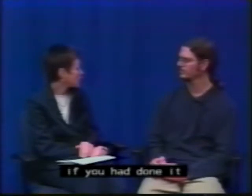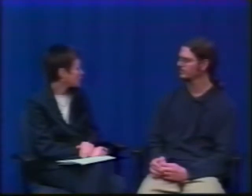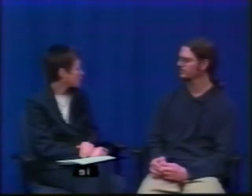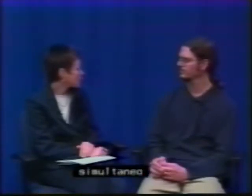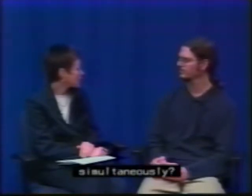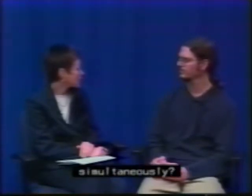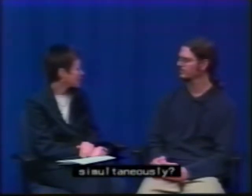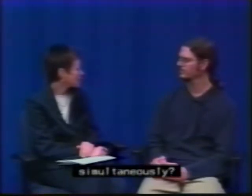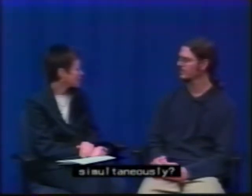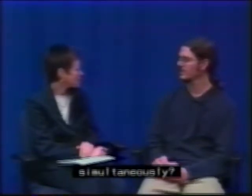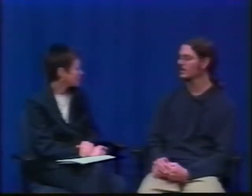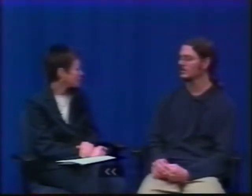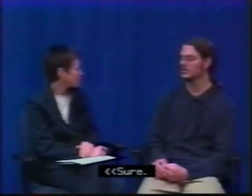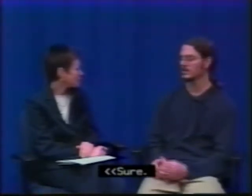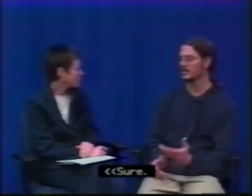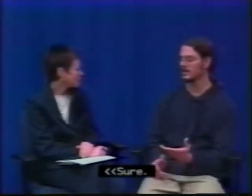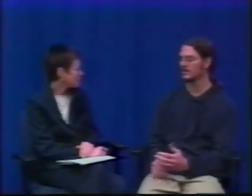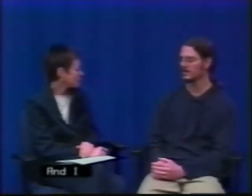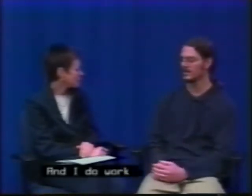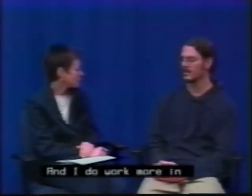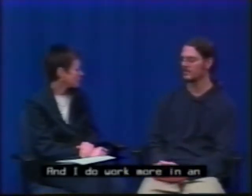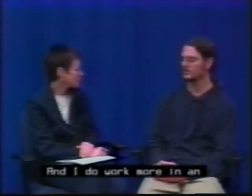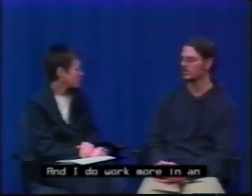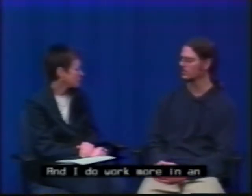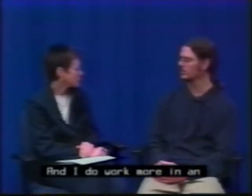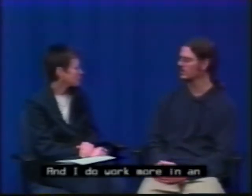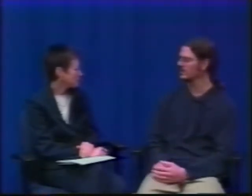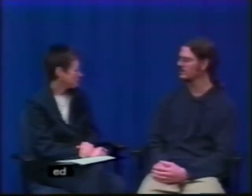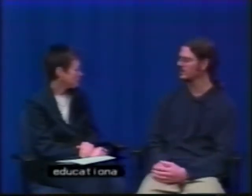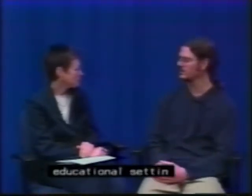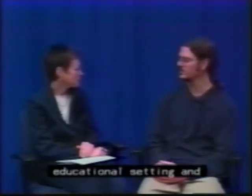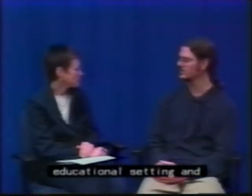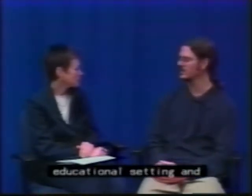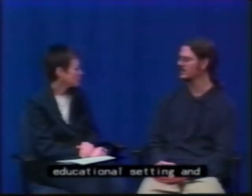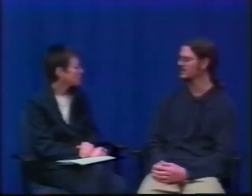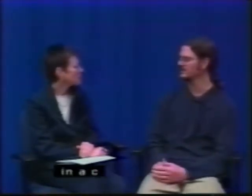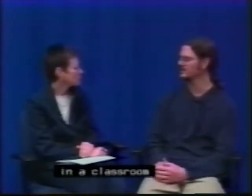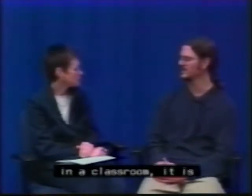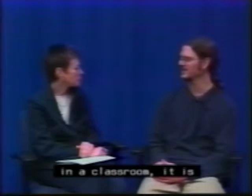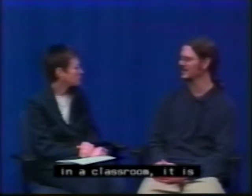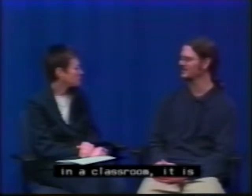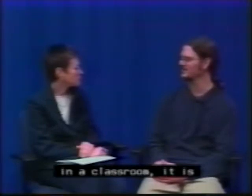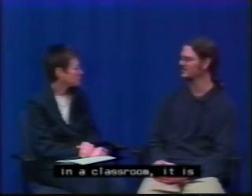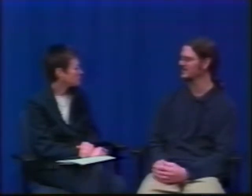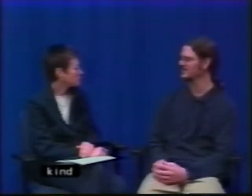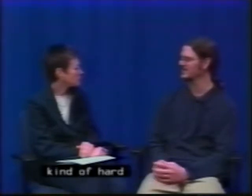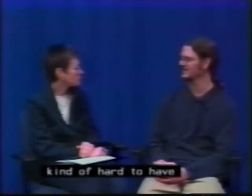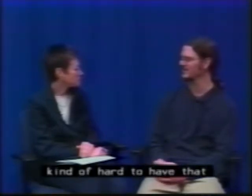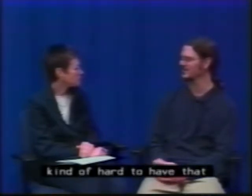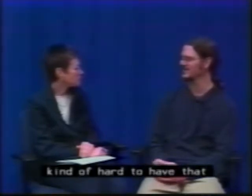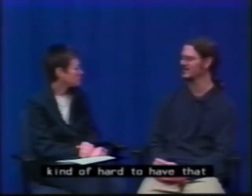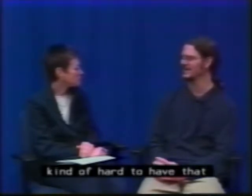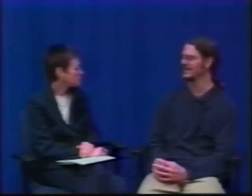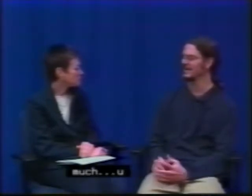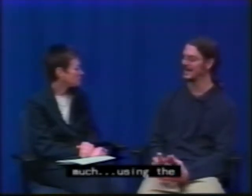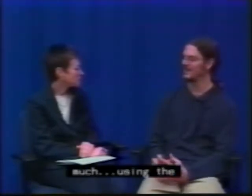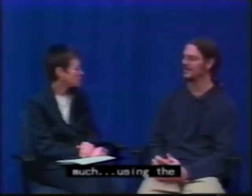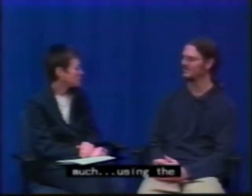it simultaneously? Sure. And I do work more in an educational setting than in a classroom. It is kind of hard to have that